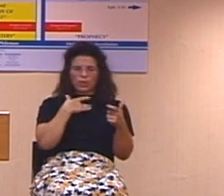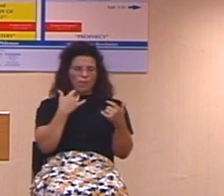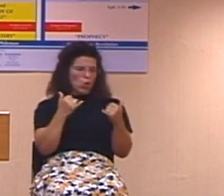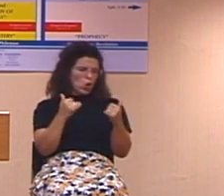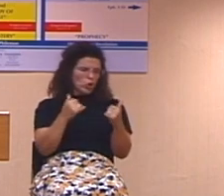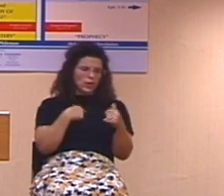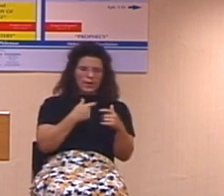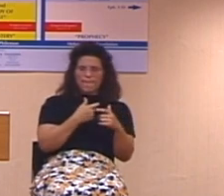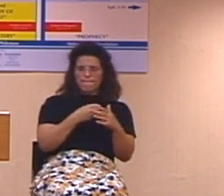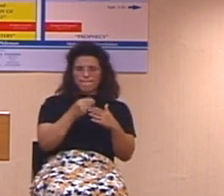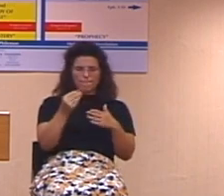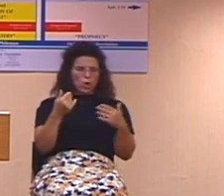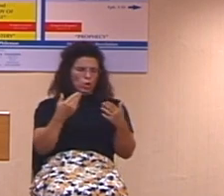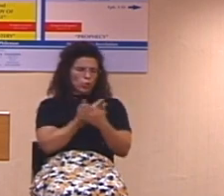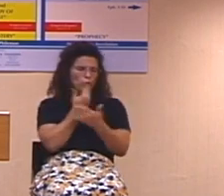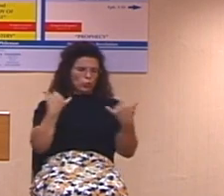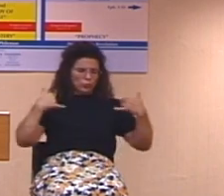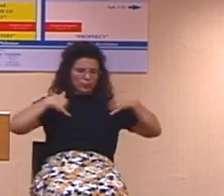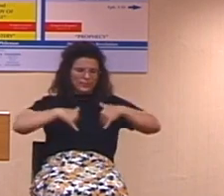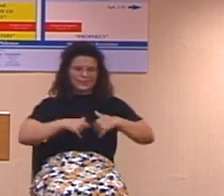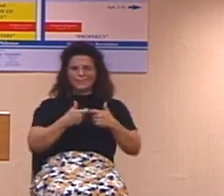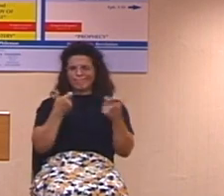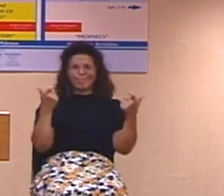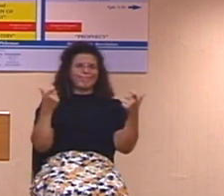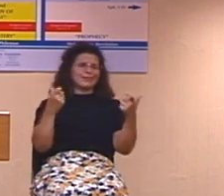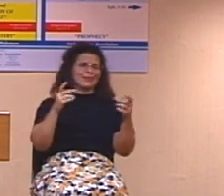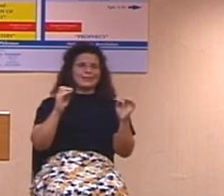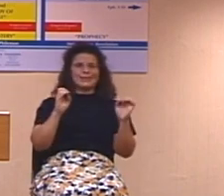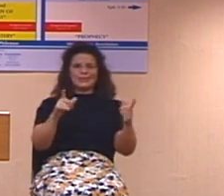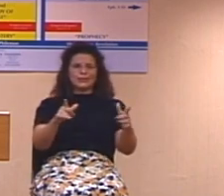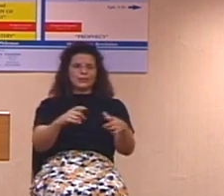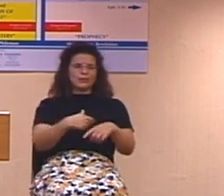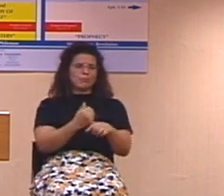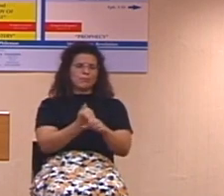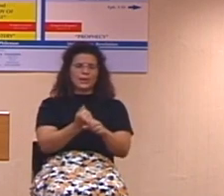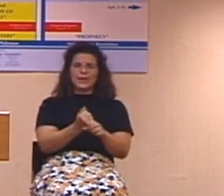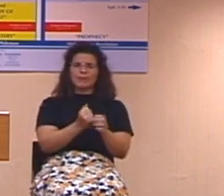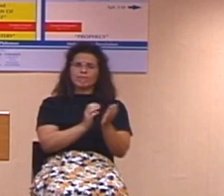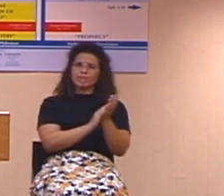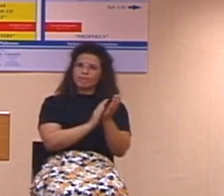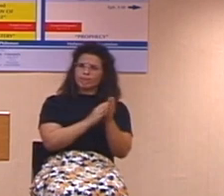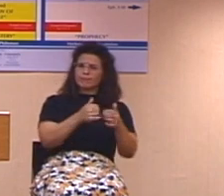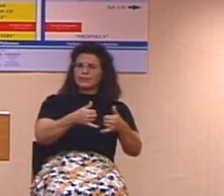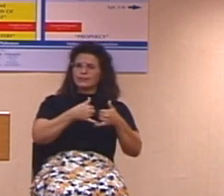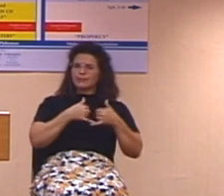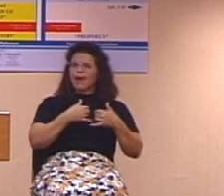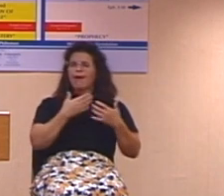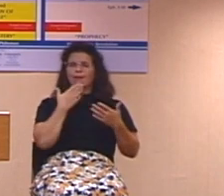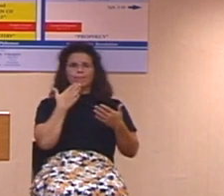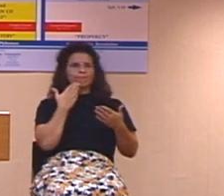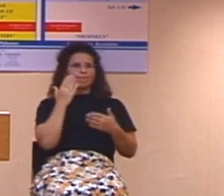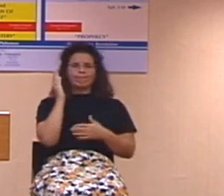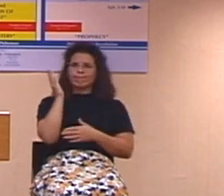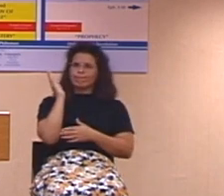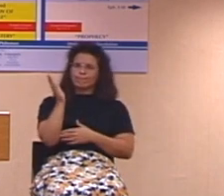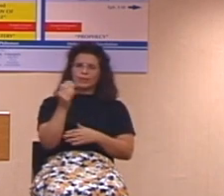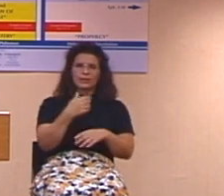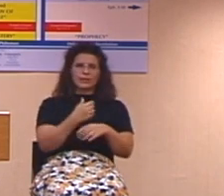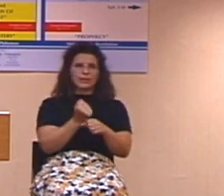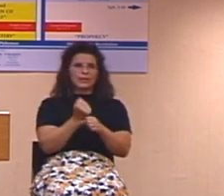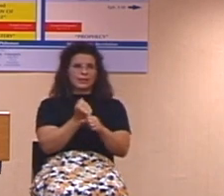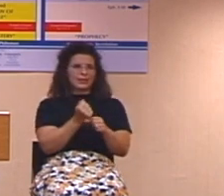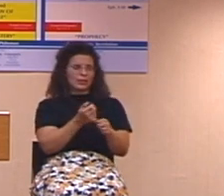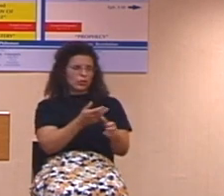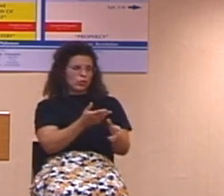and it was a big hubbub. But as he got up to make a little acceptance speech, he said something very interesting. He pulled on a story